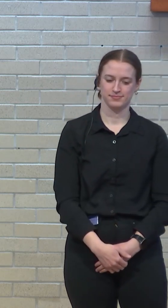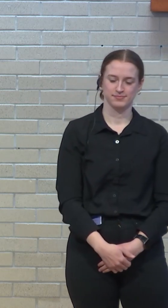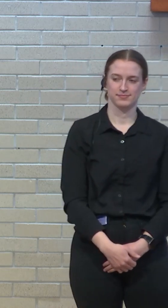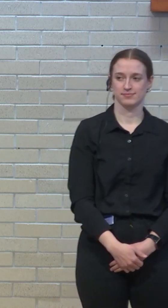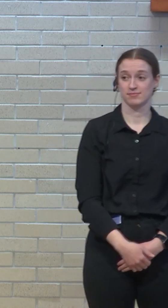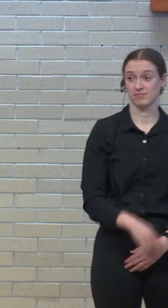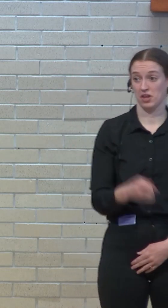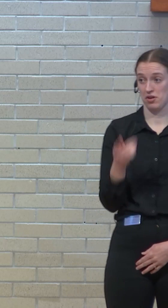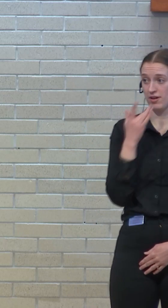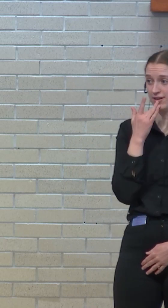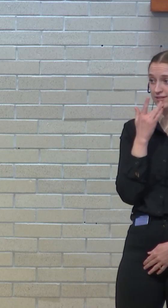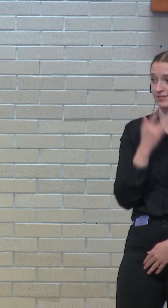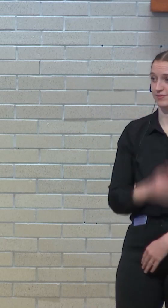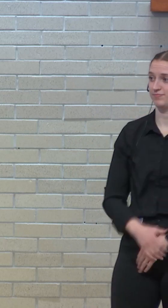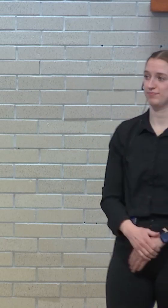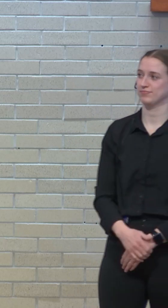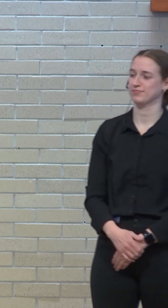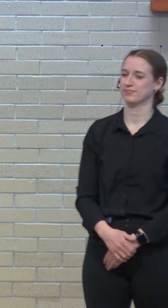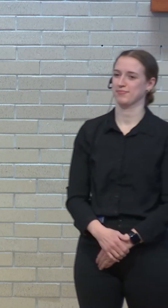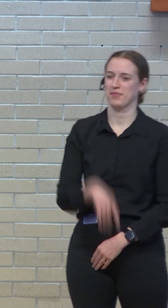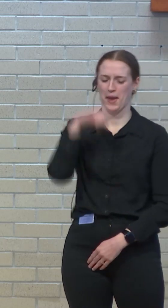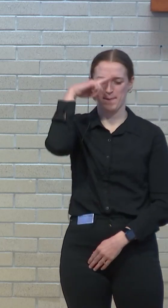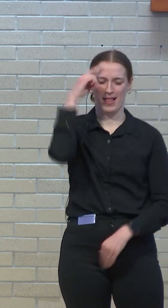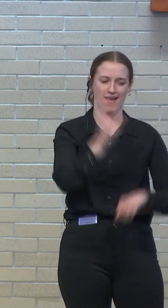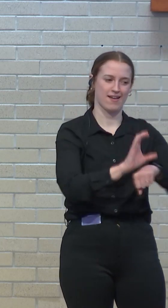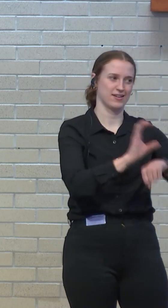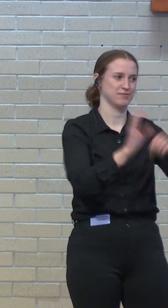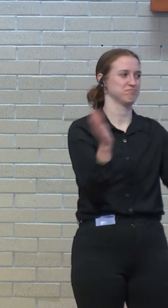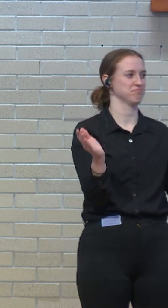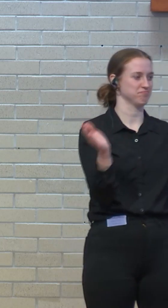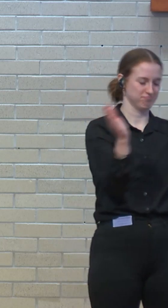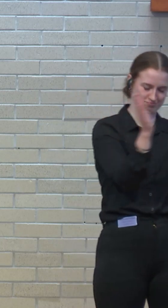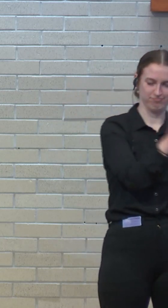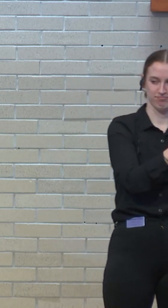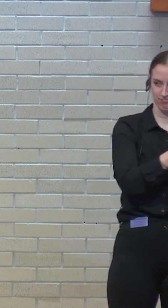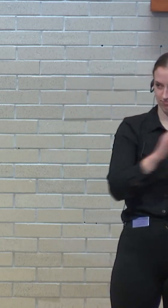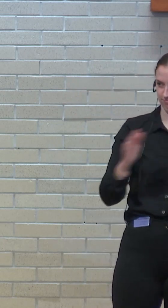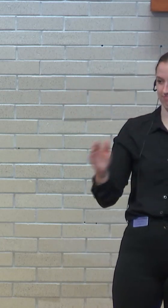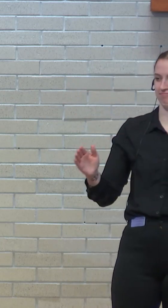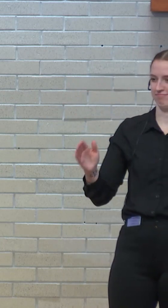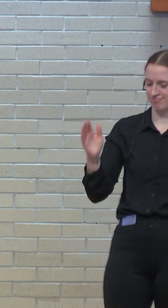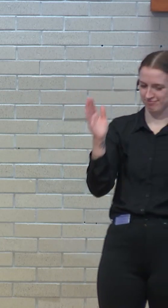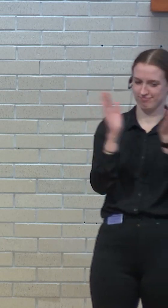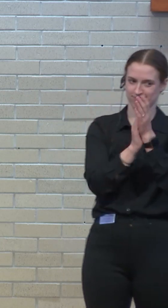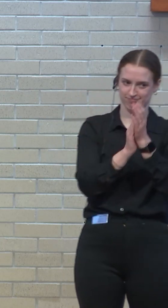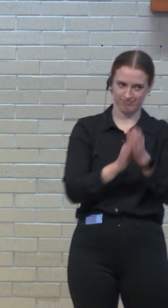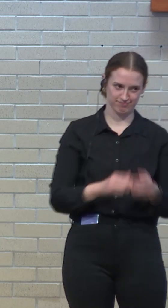Can you do me a favor? In the black church, we like to clap, so can y'all clap with me?